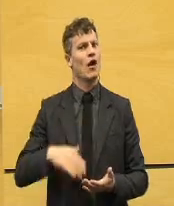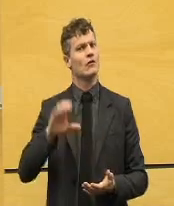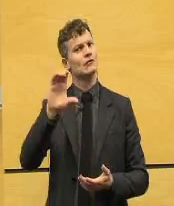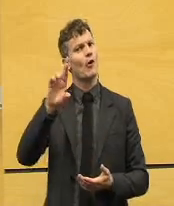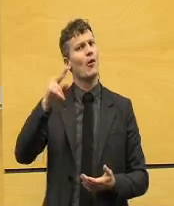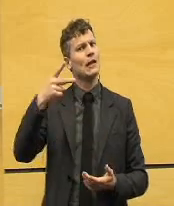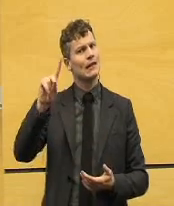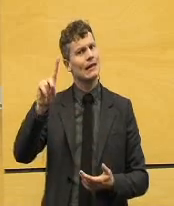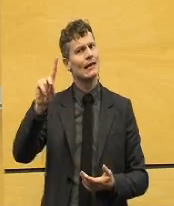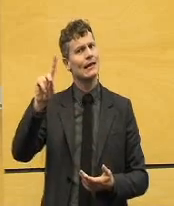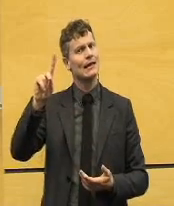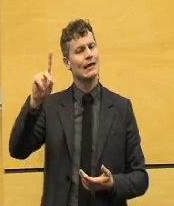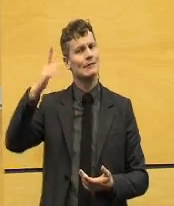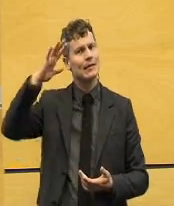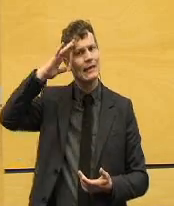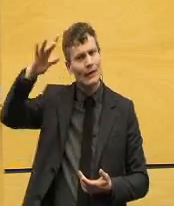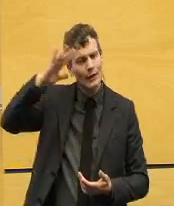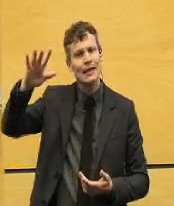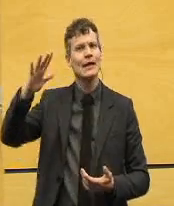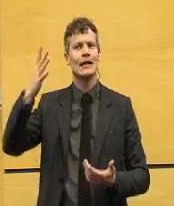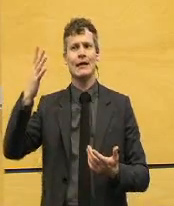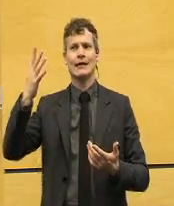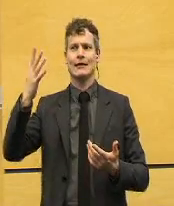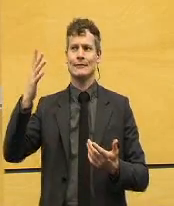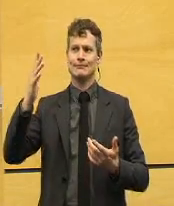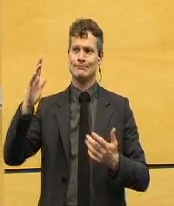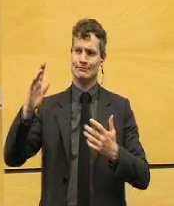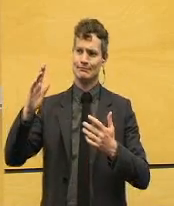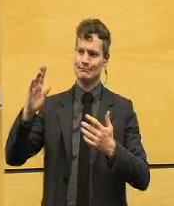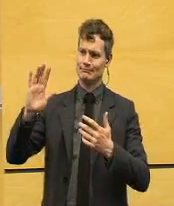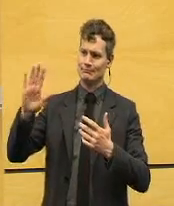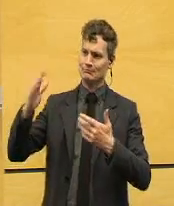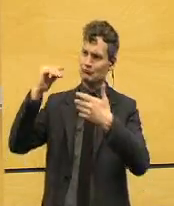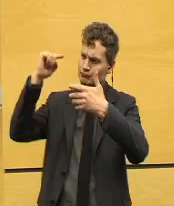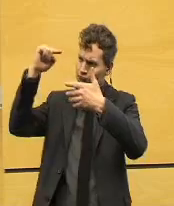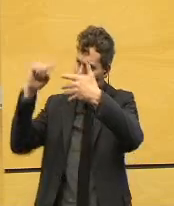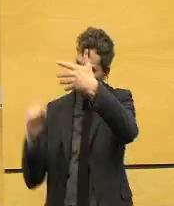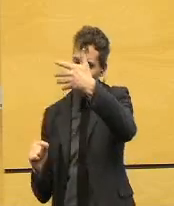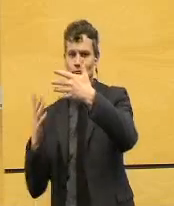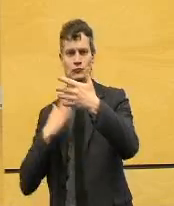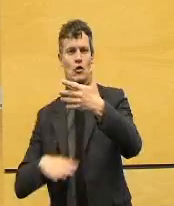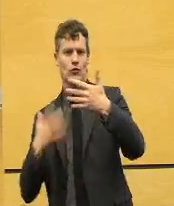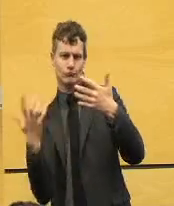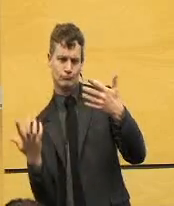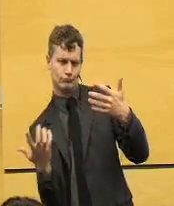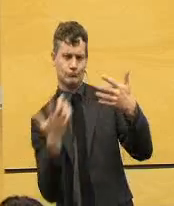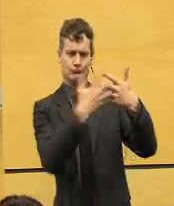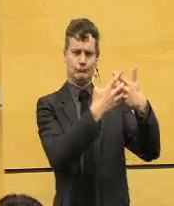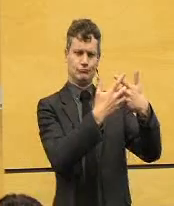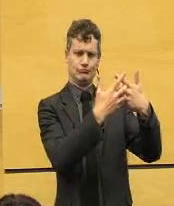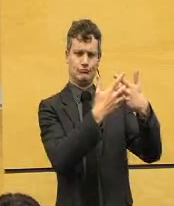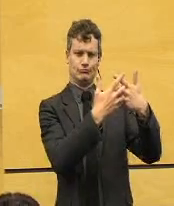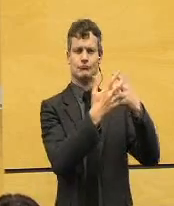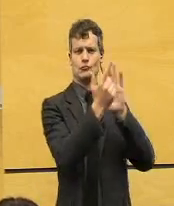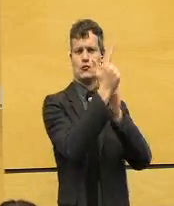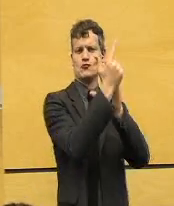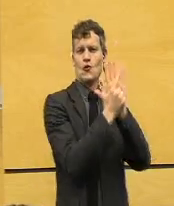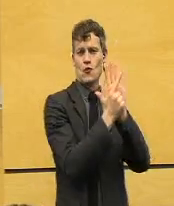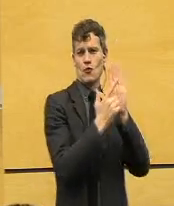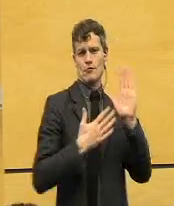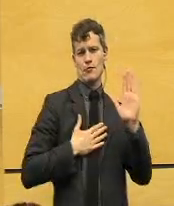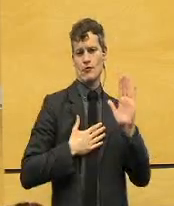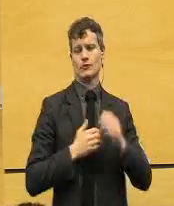into various law. And the second that I want to say that